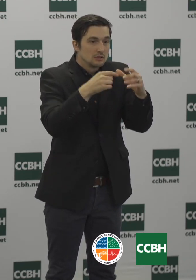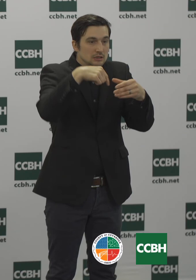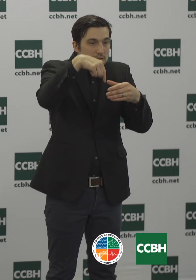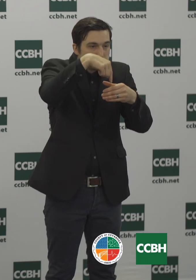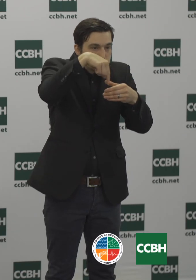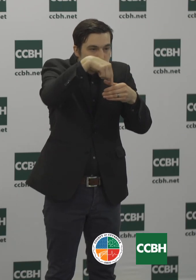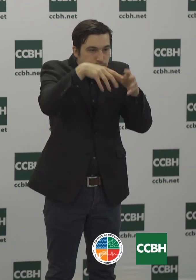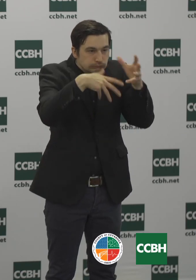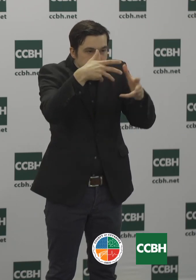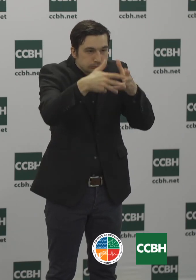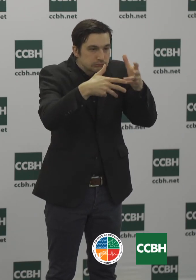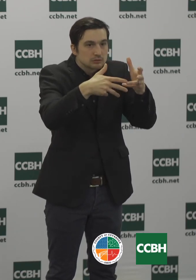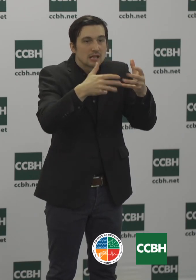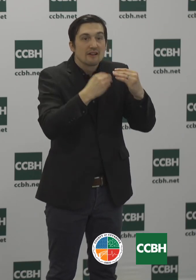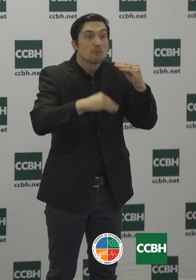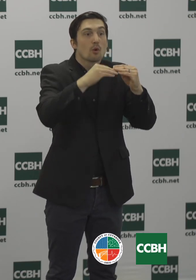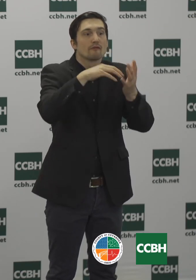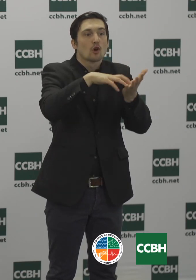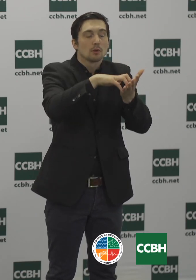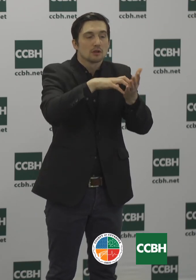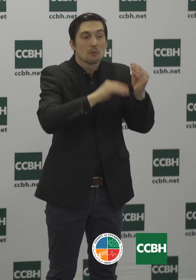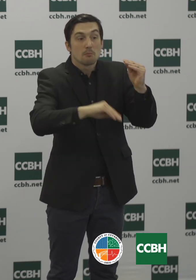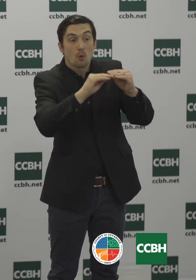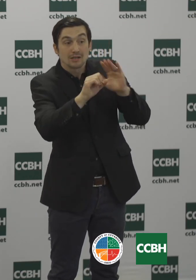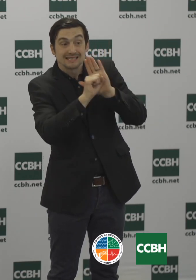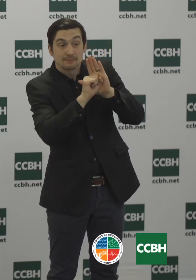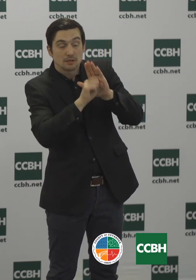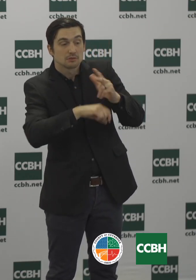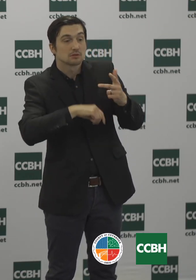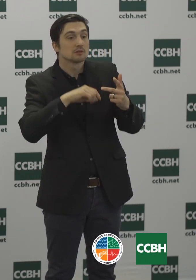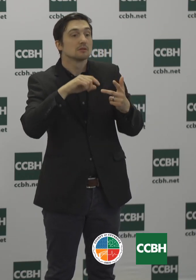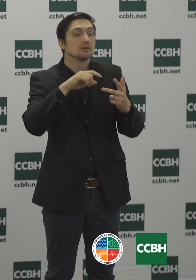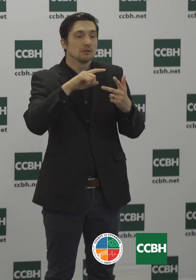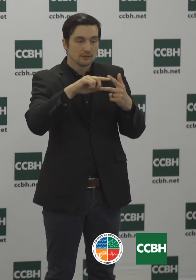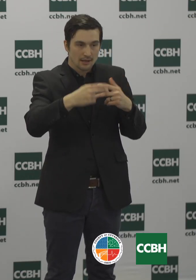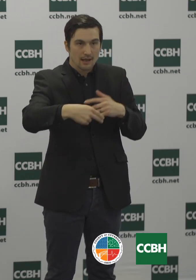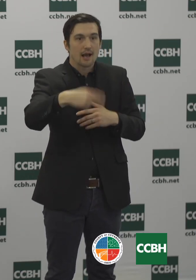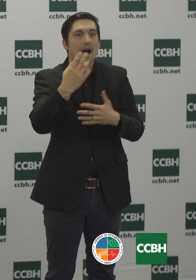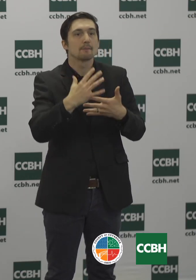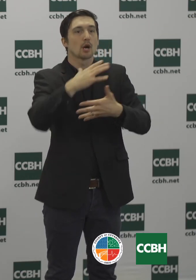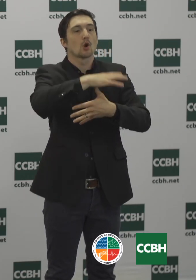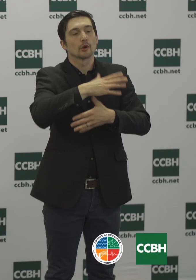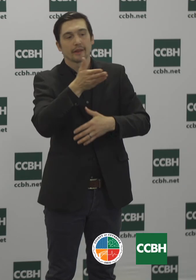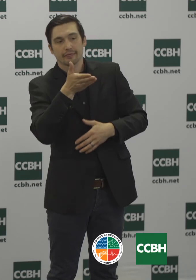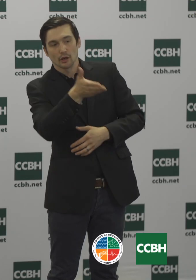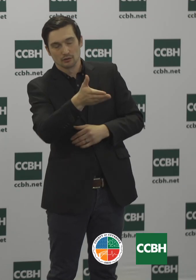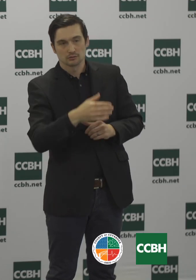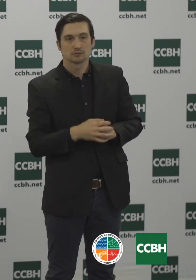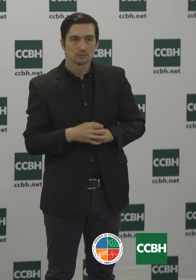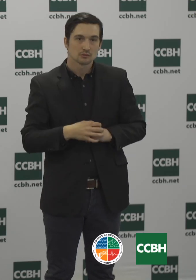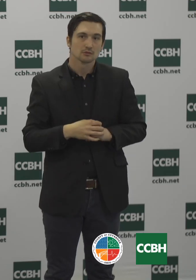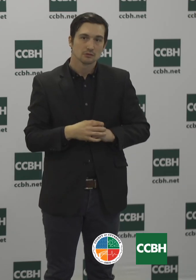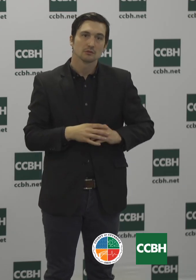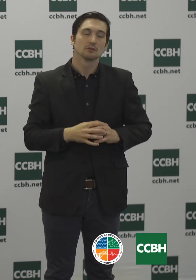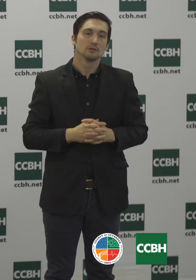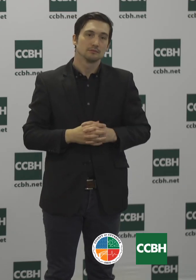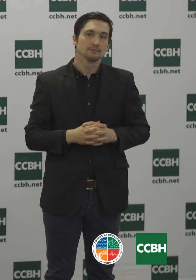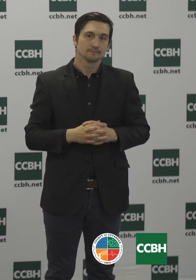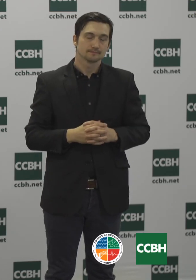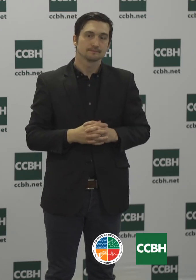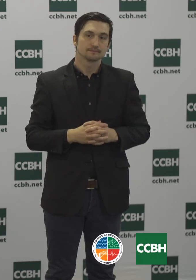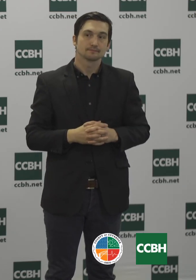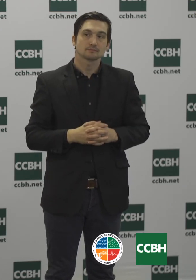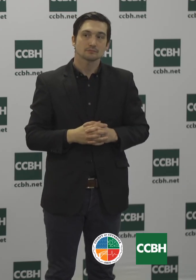vulnerable populations, the more symptoms there are, the higher level it goes into for us to do